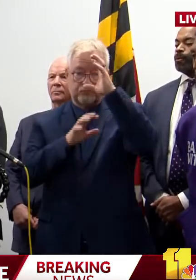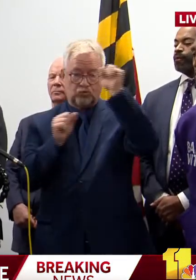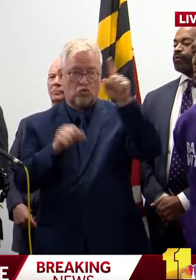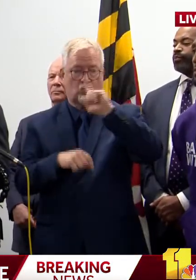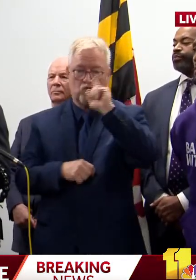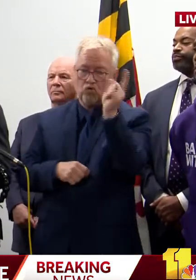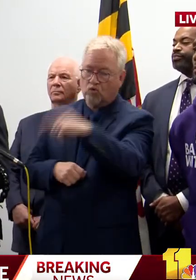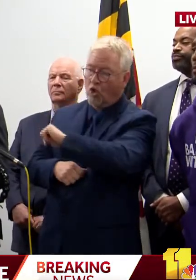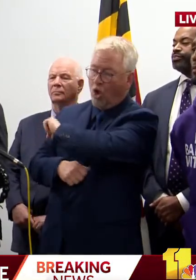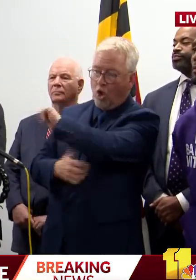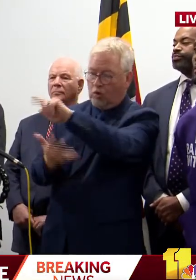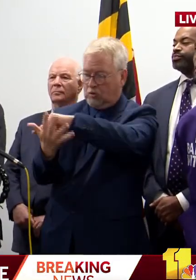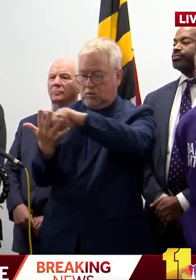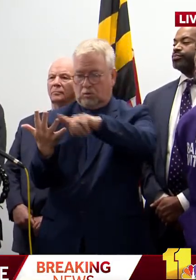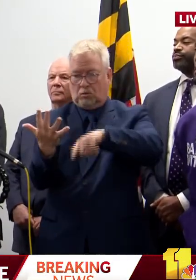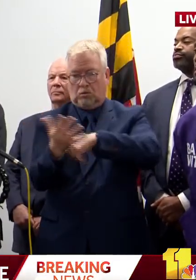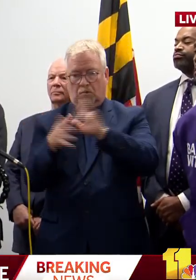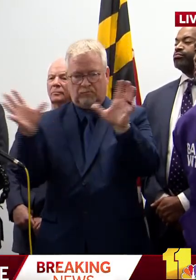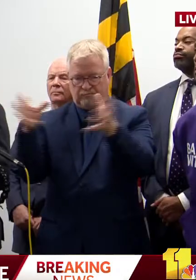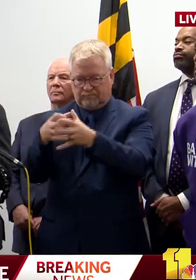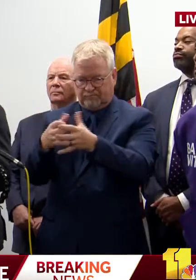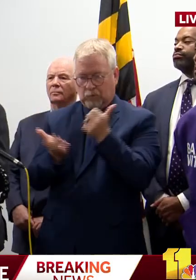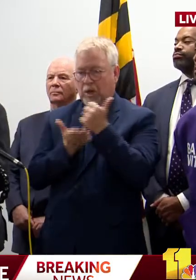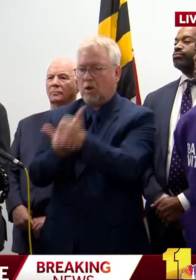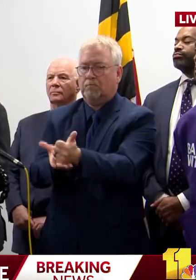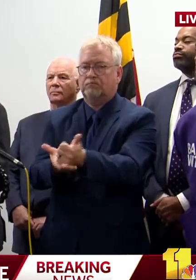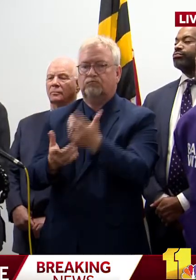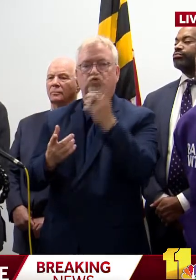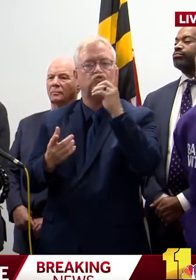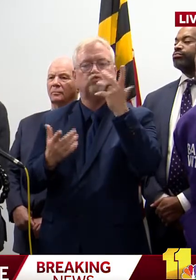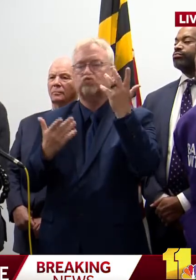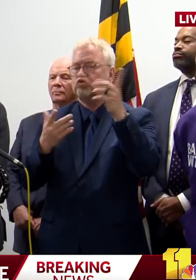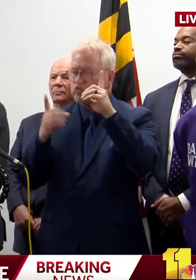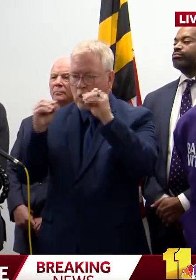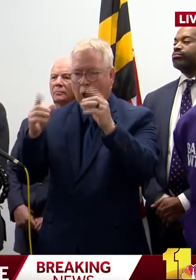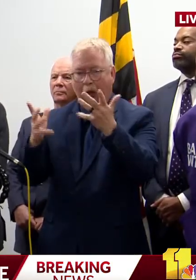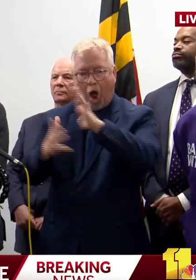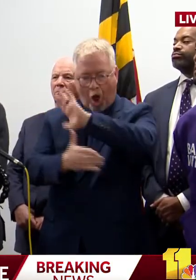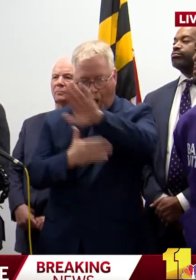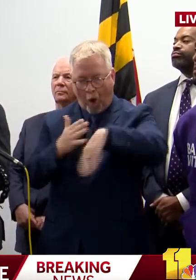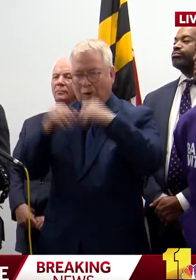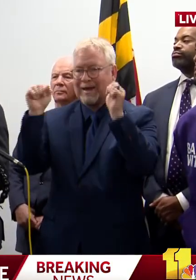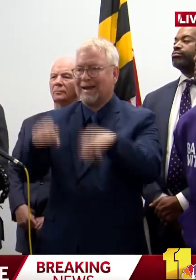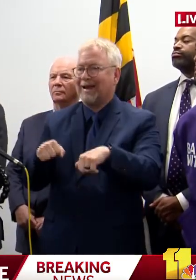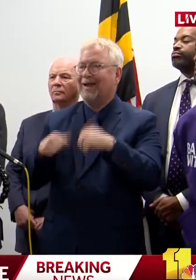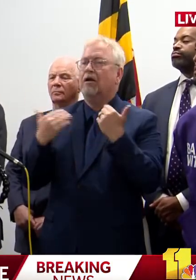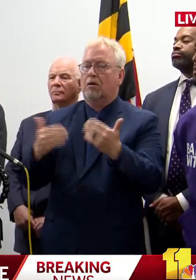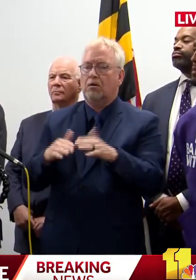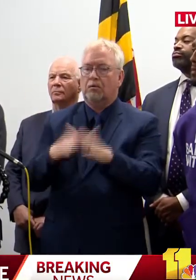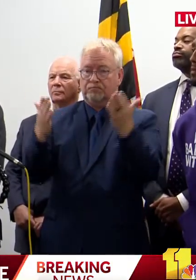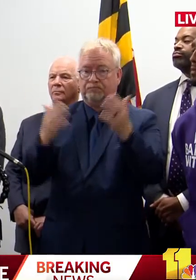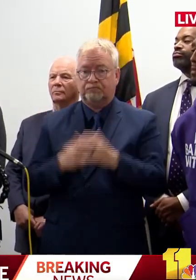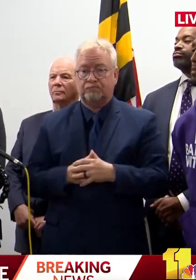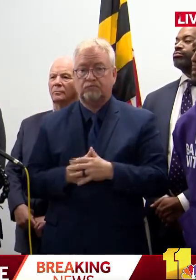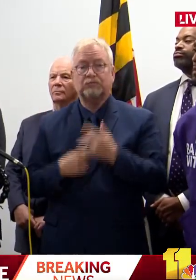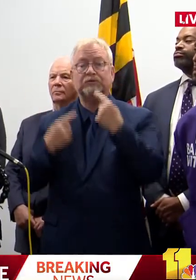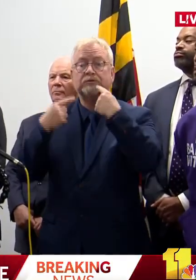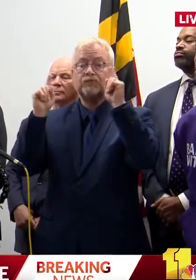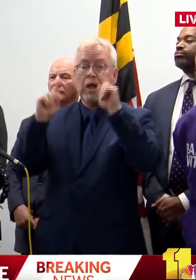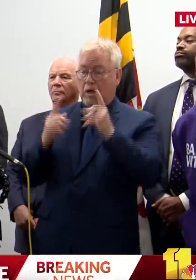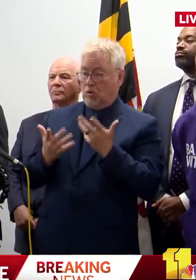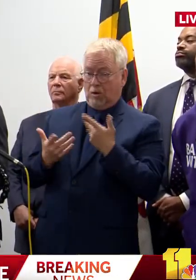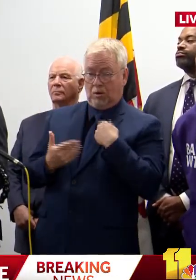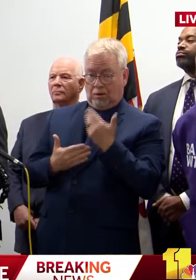sure that we are doing everything possible. Success occurs when everybody is working together, and